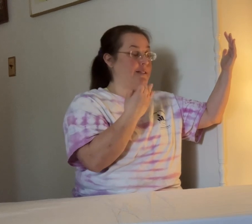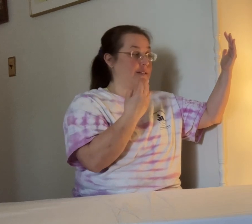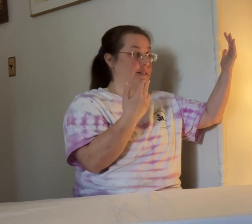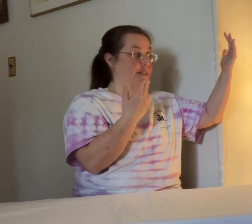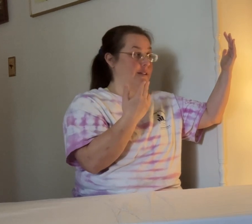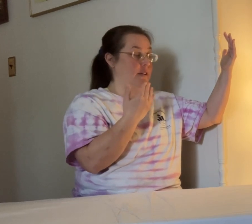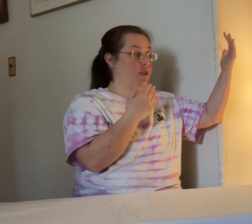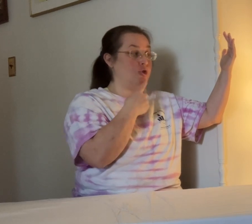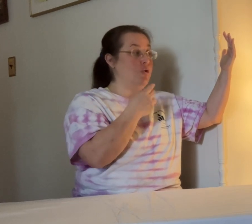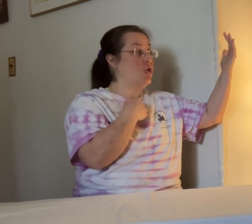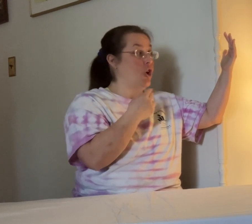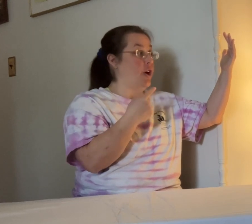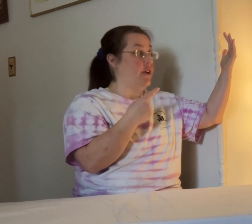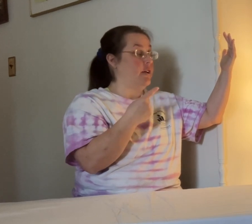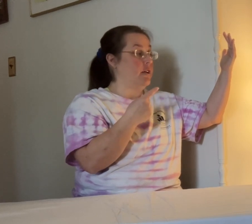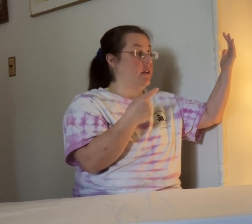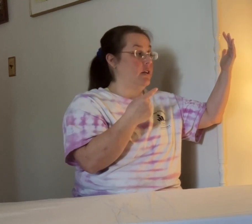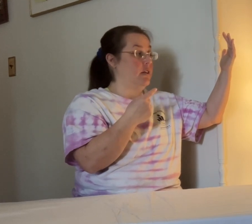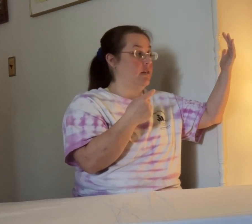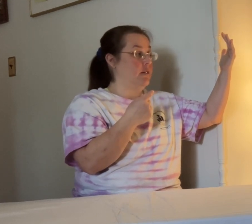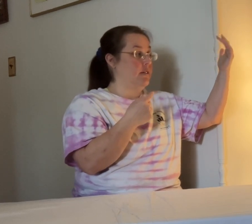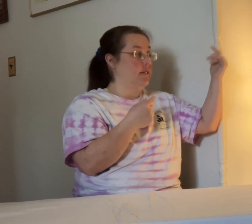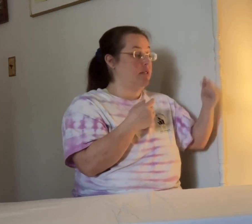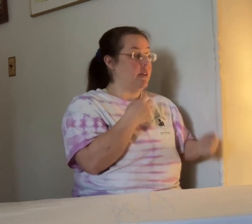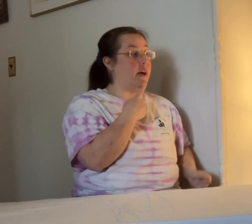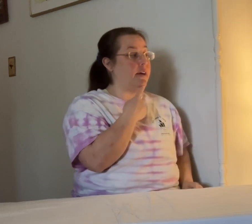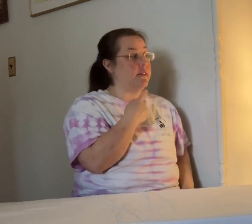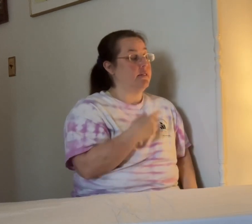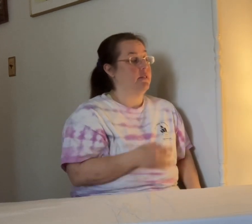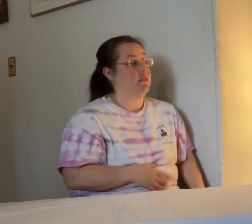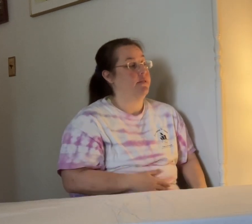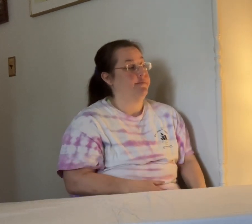desk, you could. I could have. Yeah.